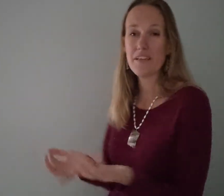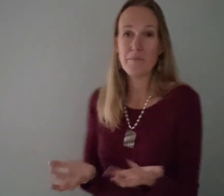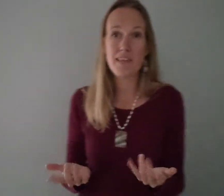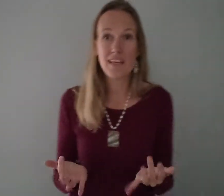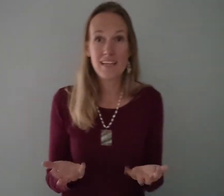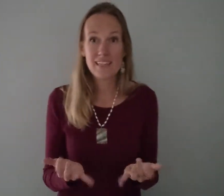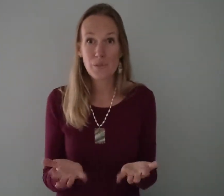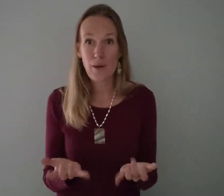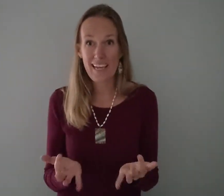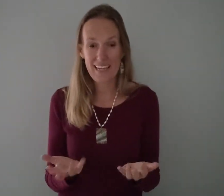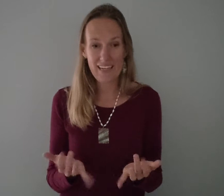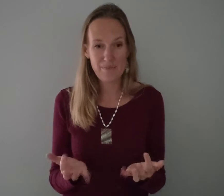them. He's waiting.